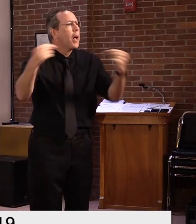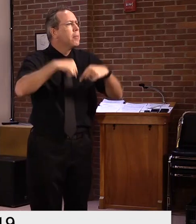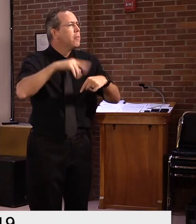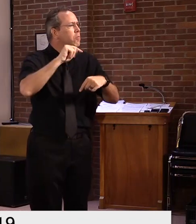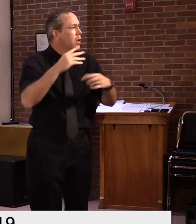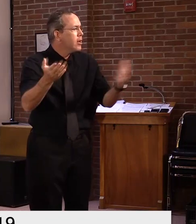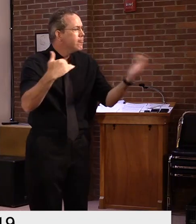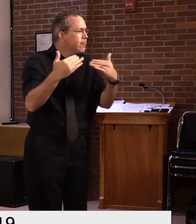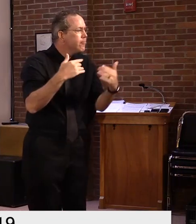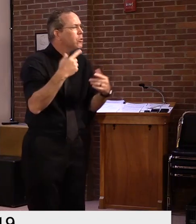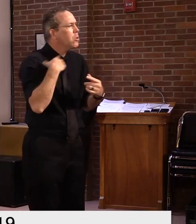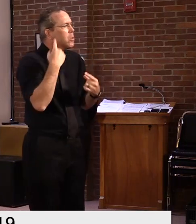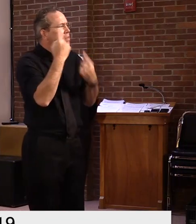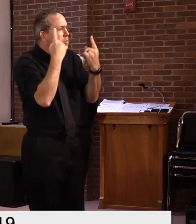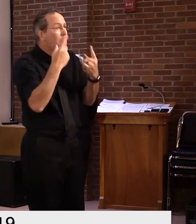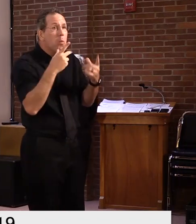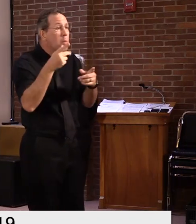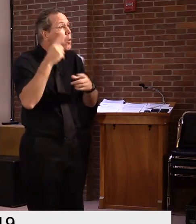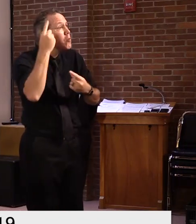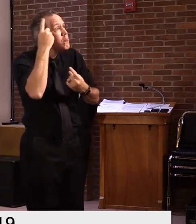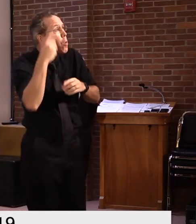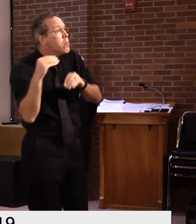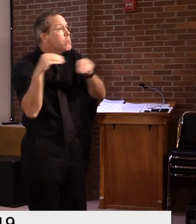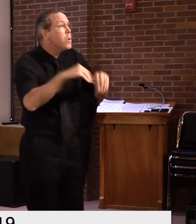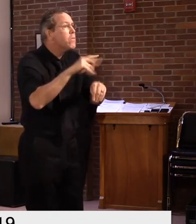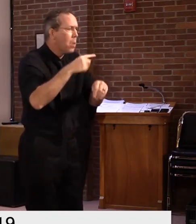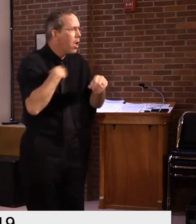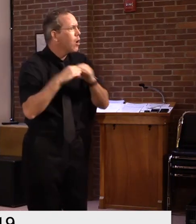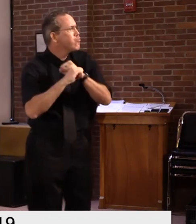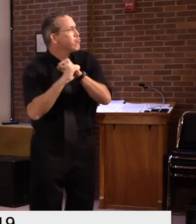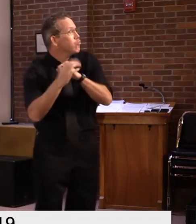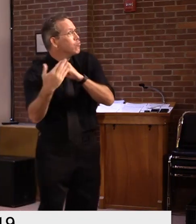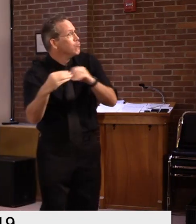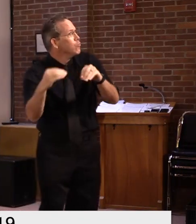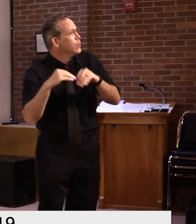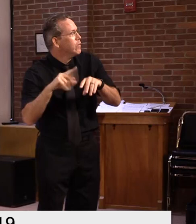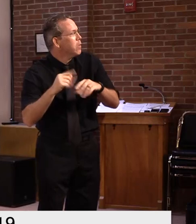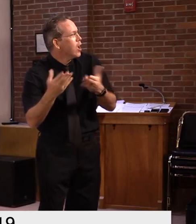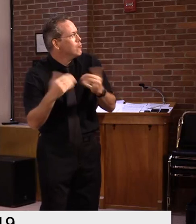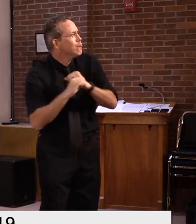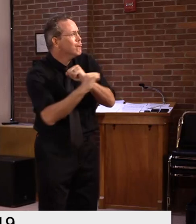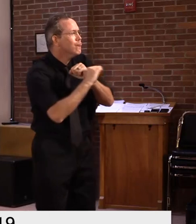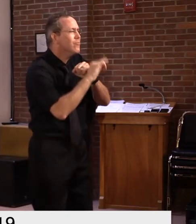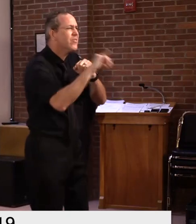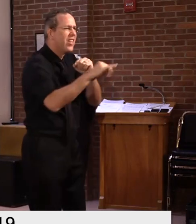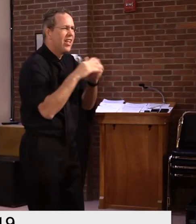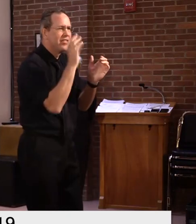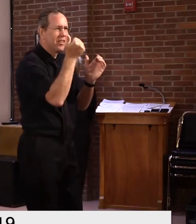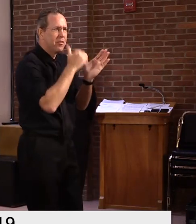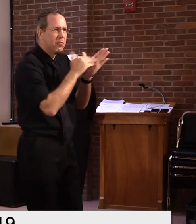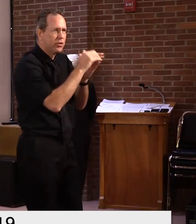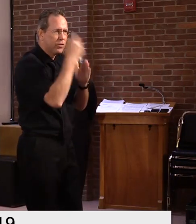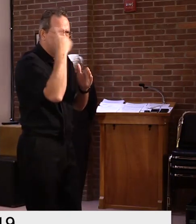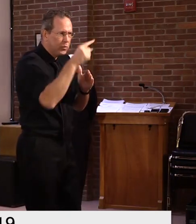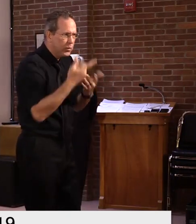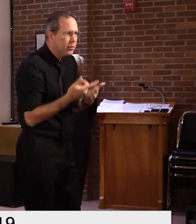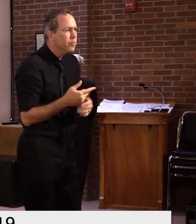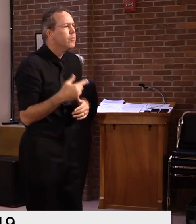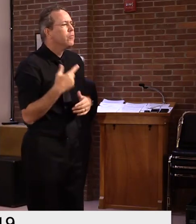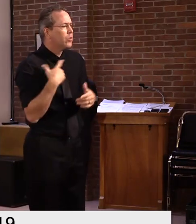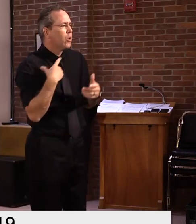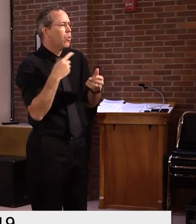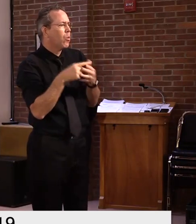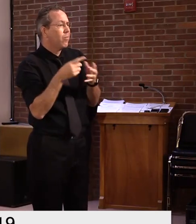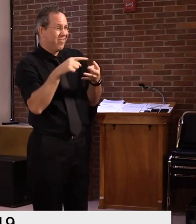We look forward to once again working with the legislature to get these priorities passed and bringing continued relief to those that need it